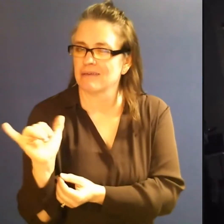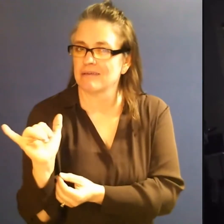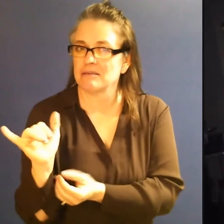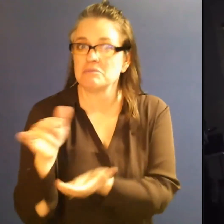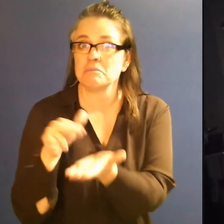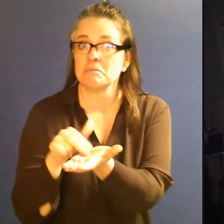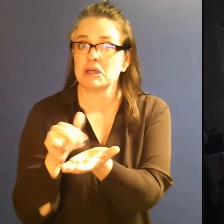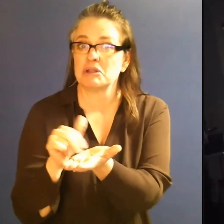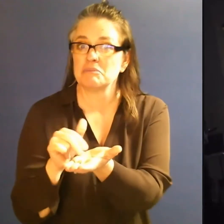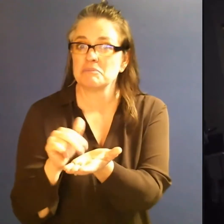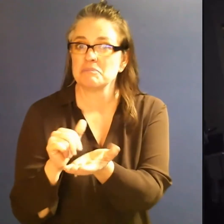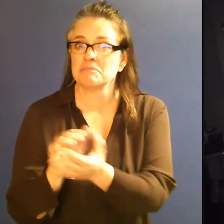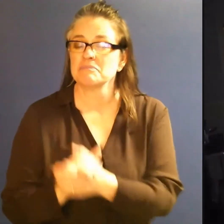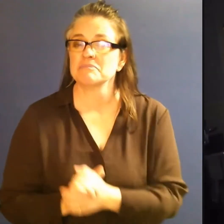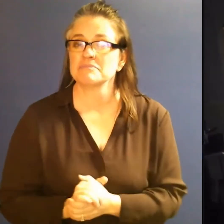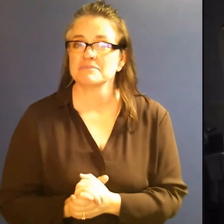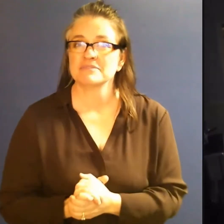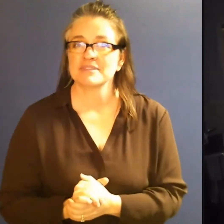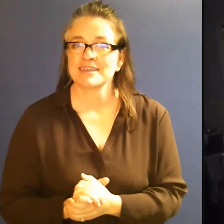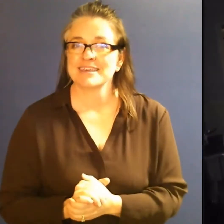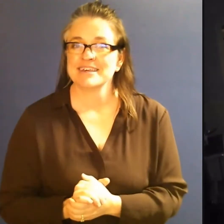butter,